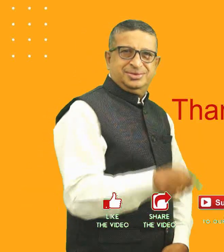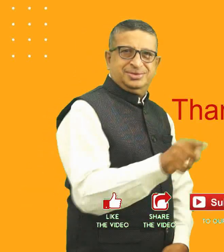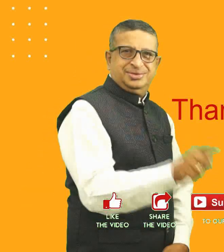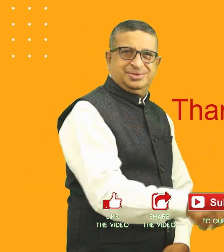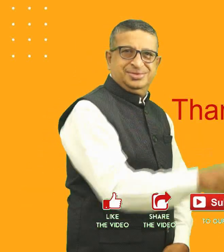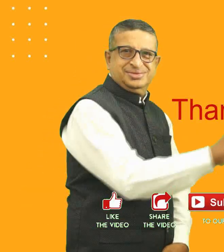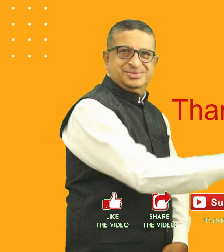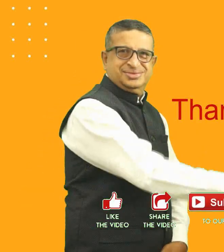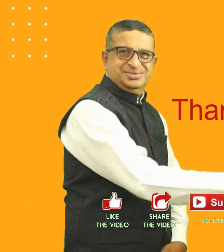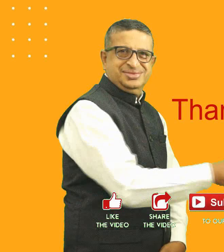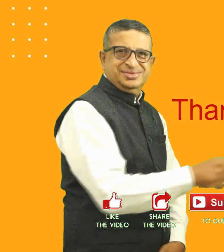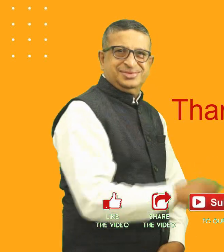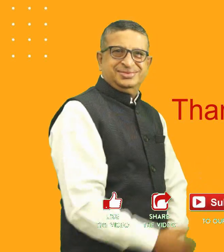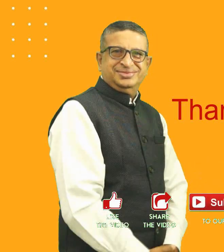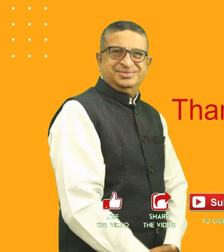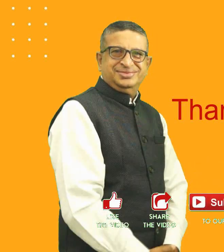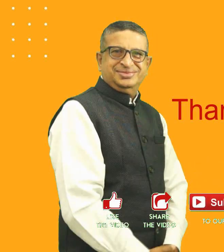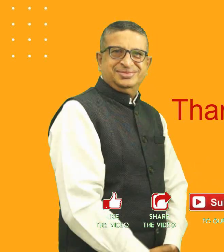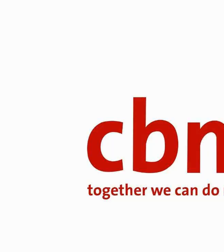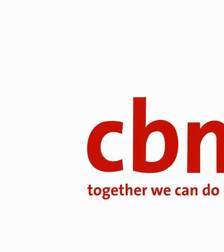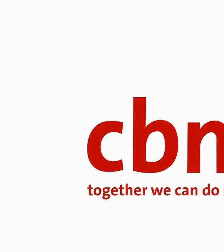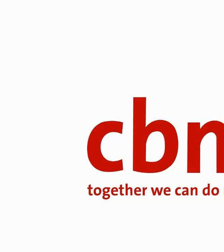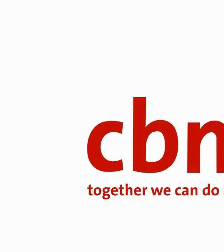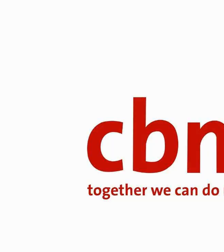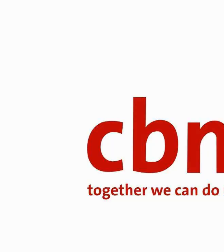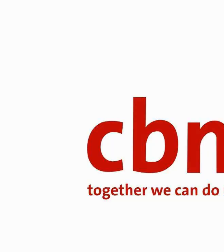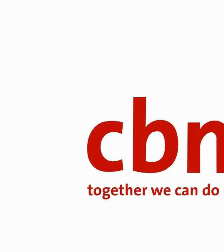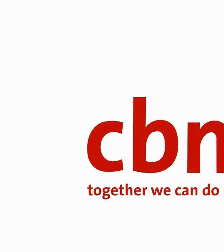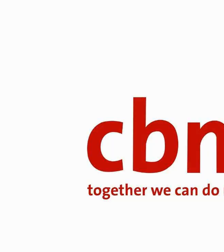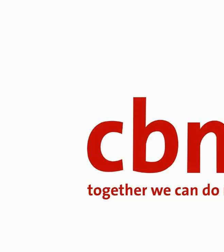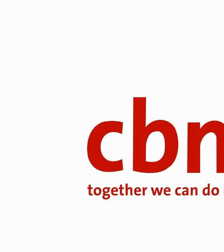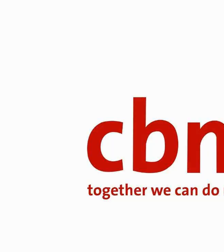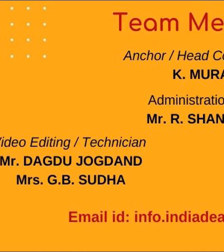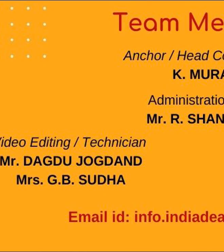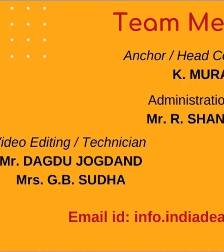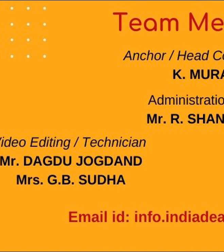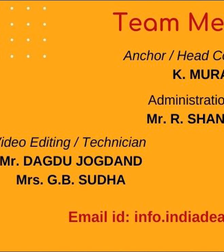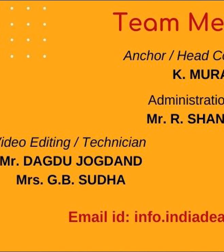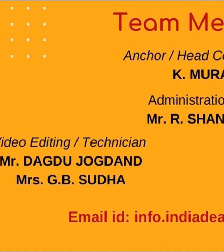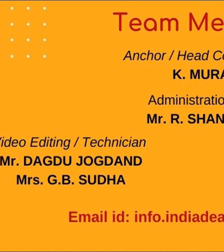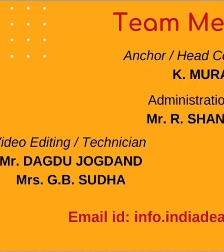subscribe, rate and in get the bird notification. is usually high during winter.